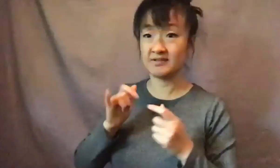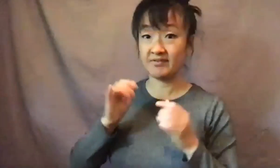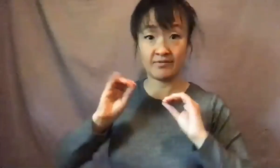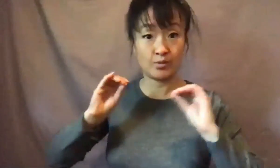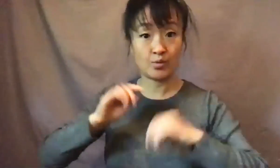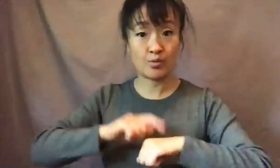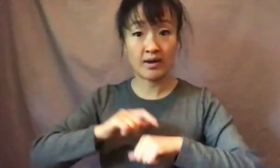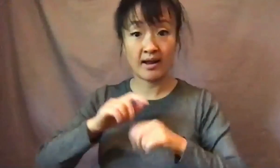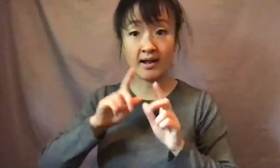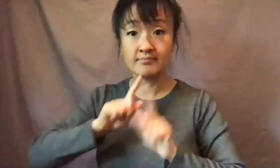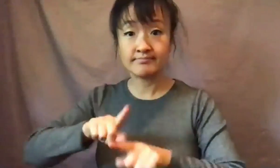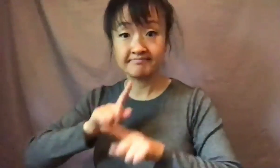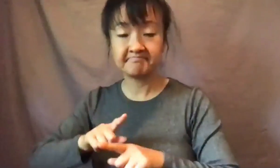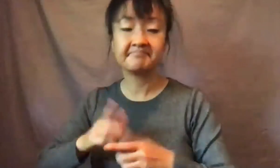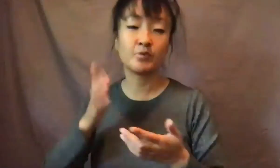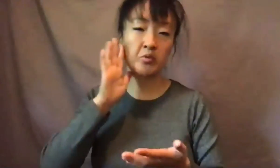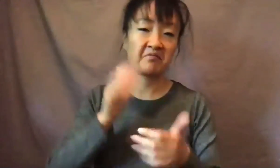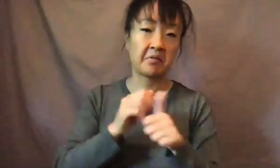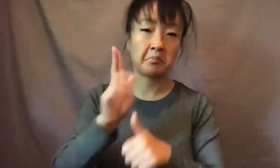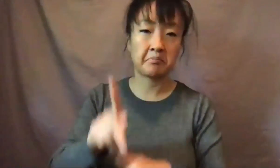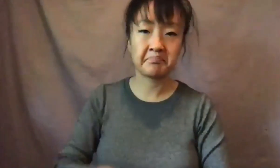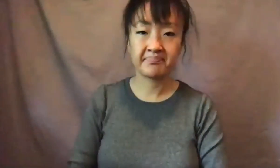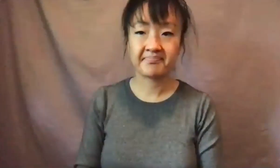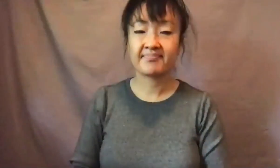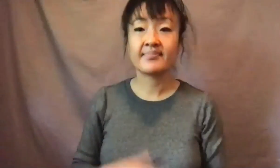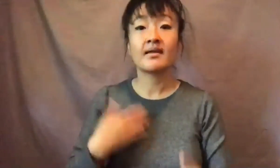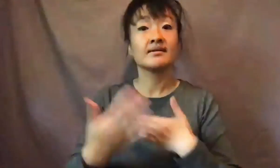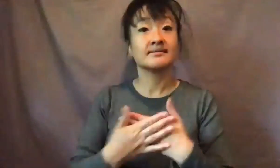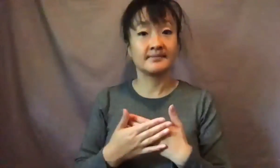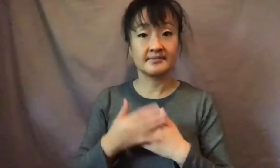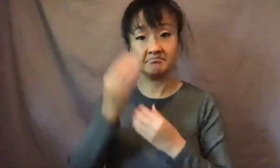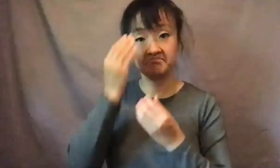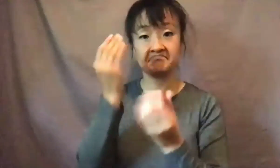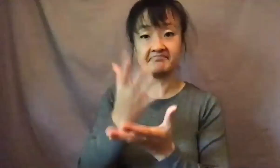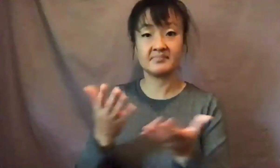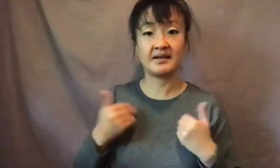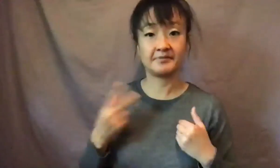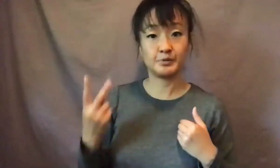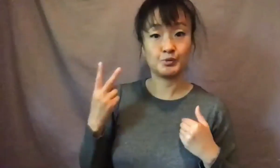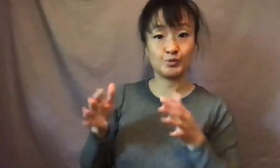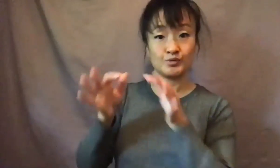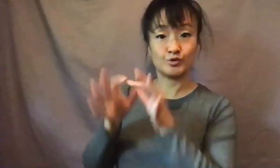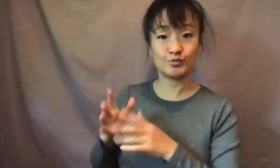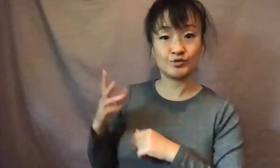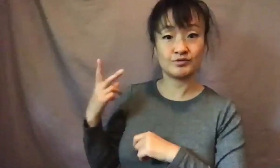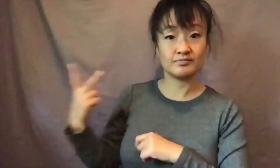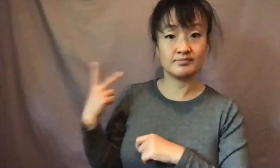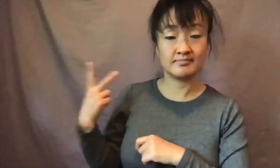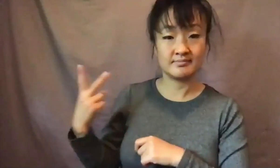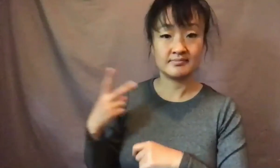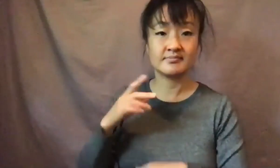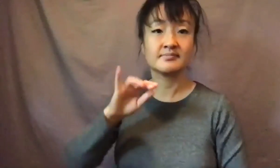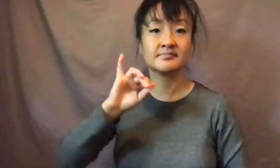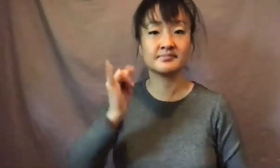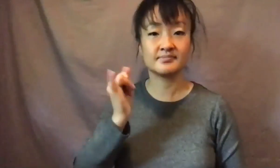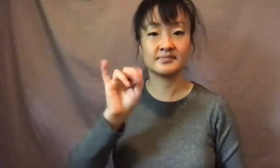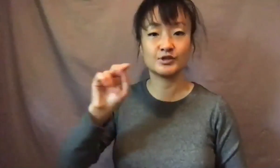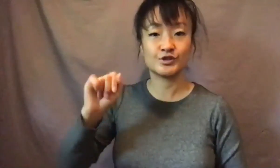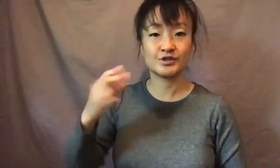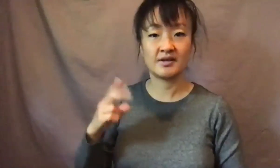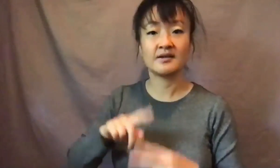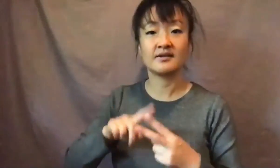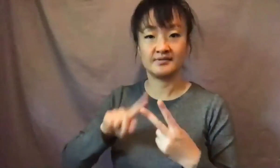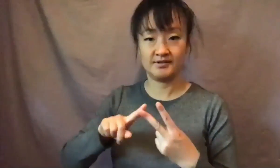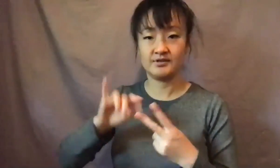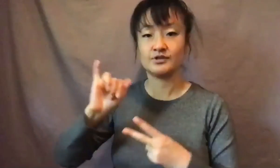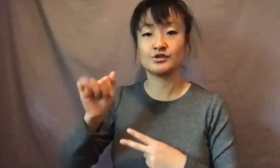address today. Next, I want to note that we have two ASL interpreters with us today, Jenna and Jamika.